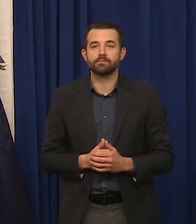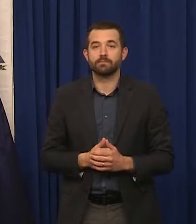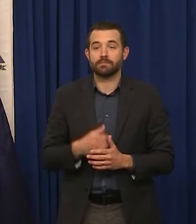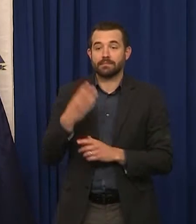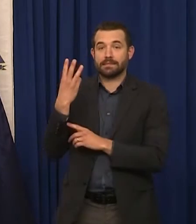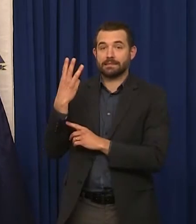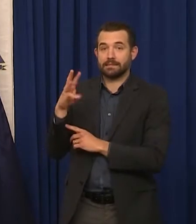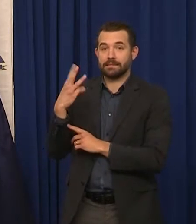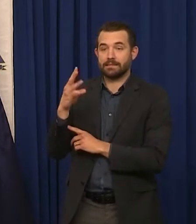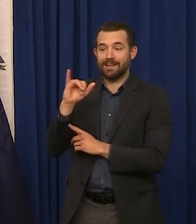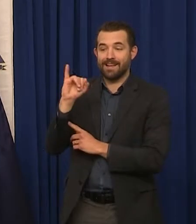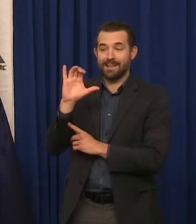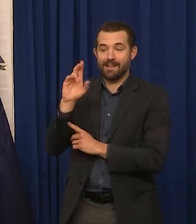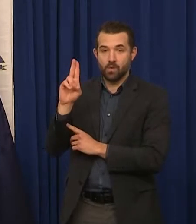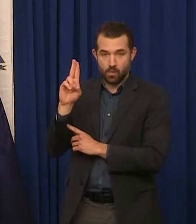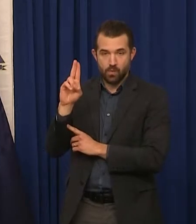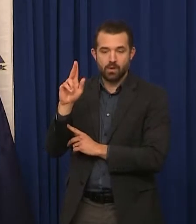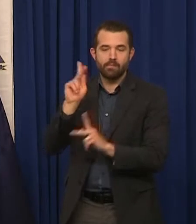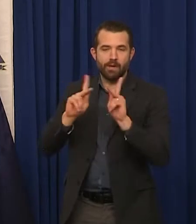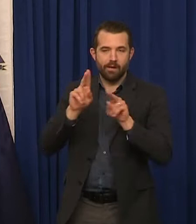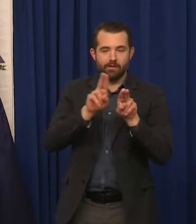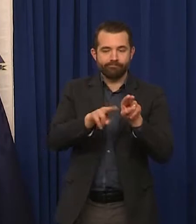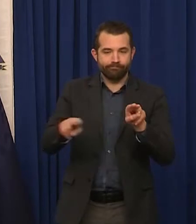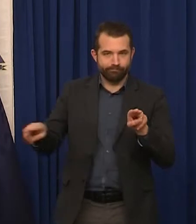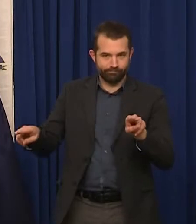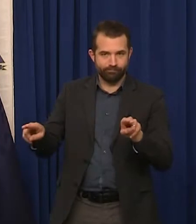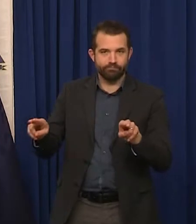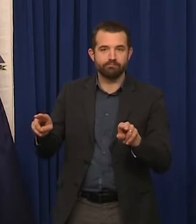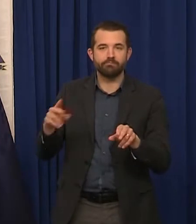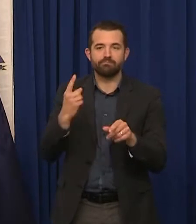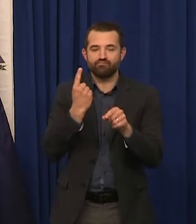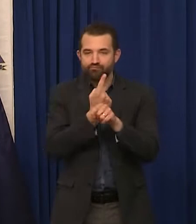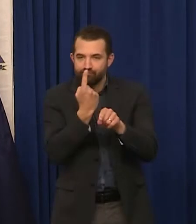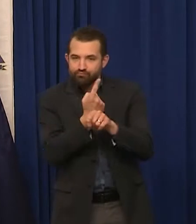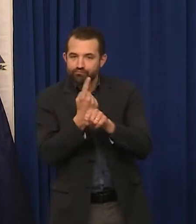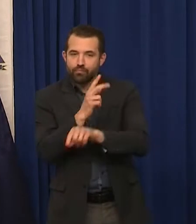care, and 24 in non-intensive care.